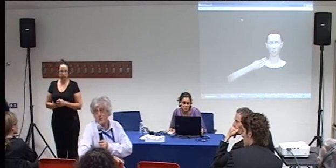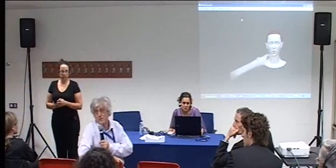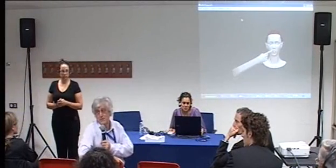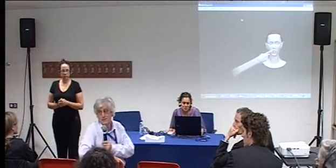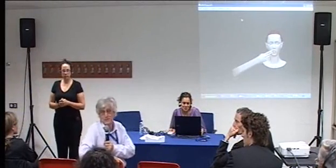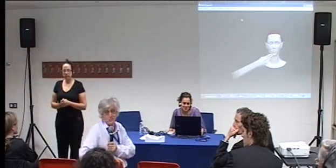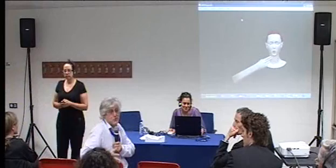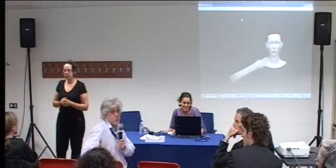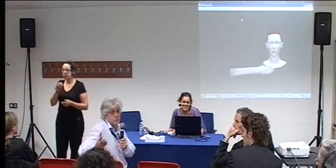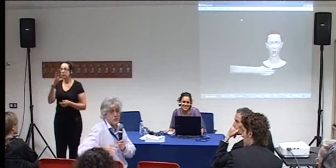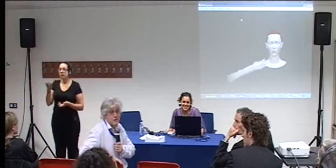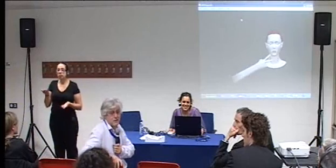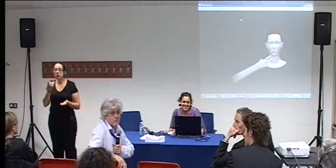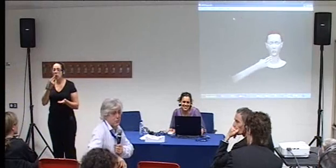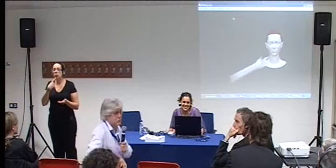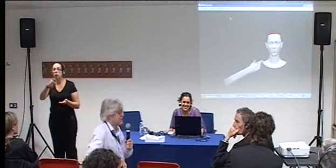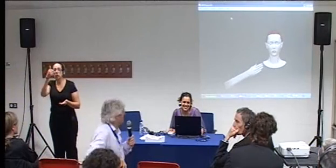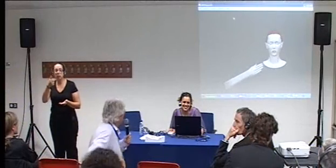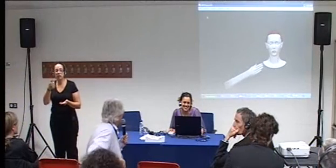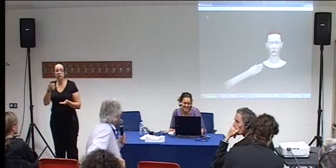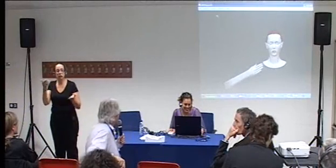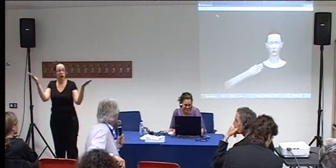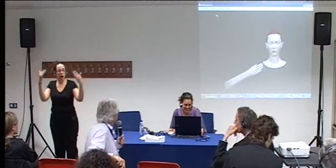Well, very good. I don't know if anyone has any more